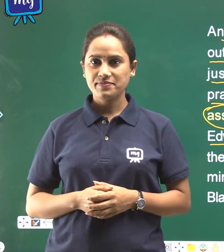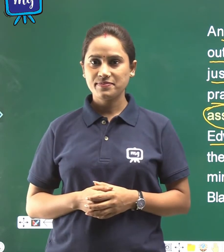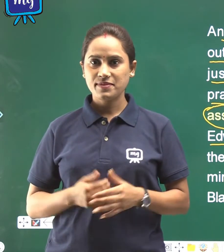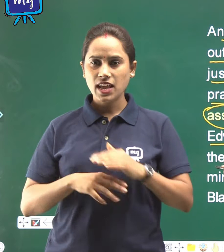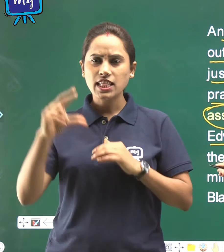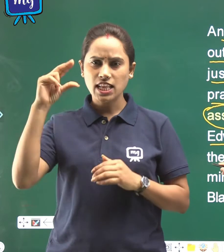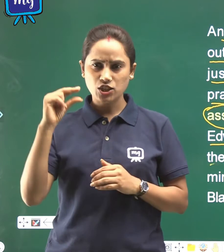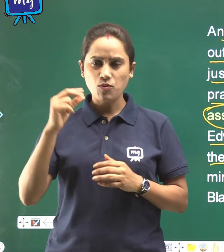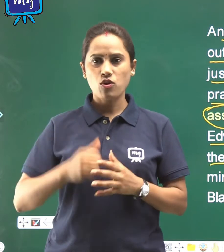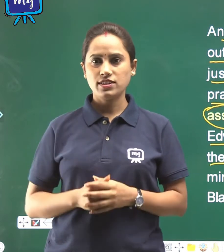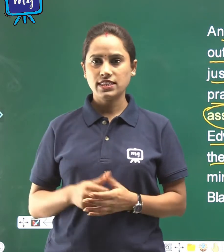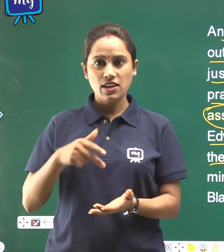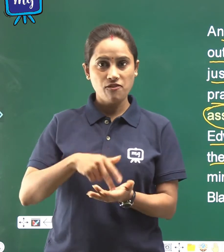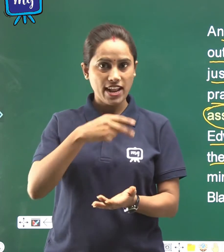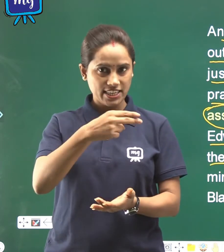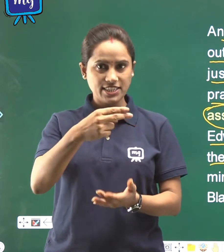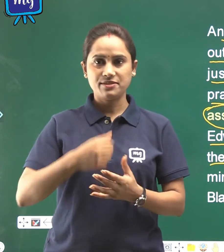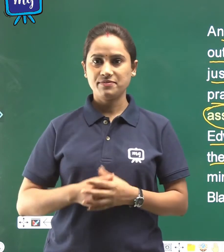in the small Welsh